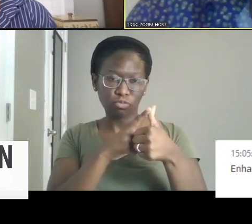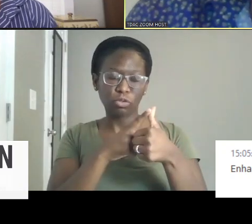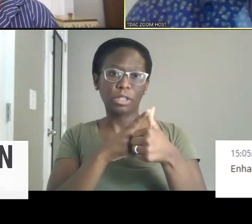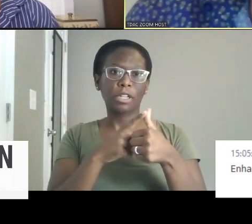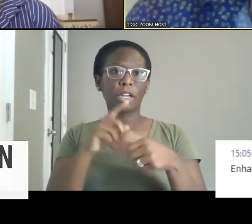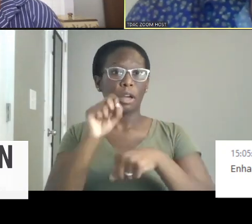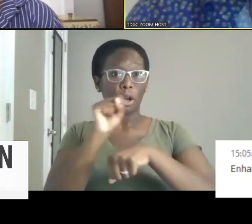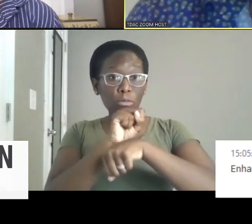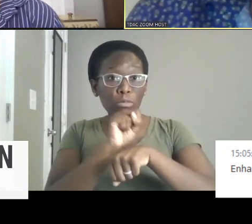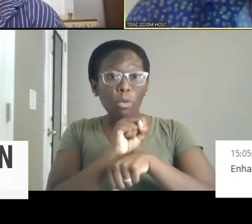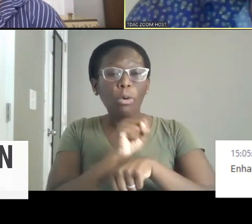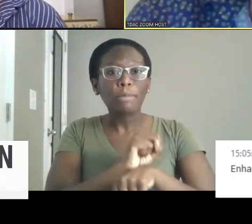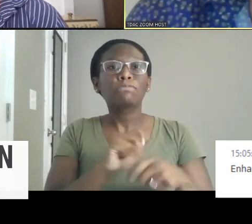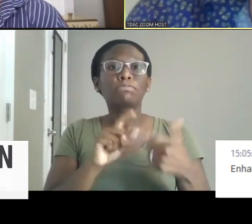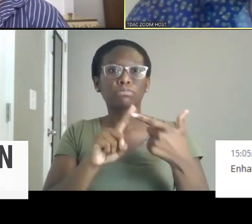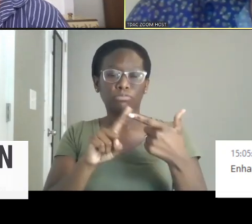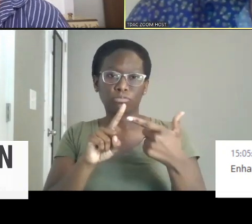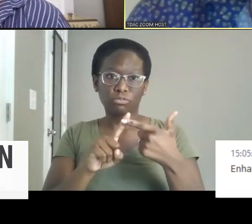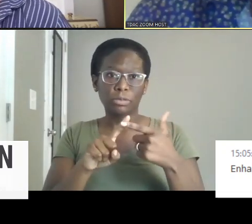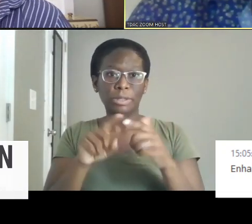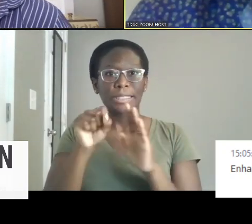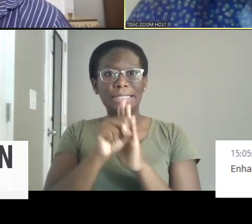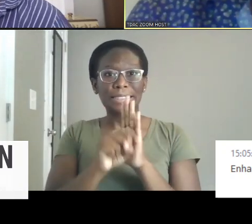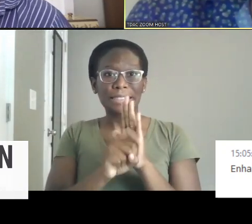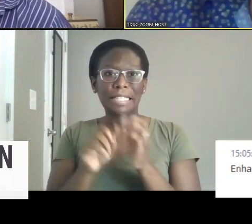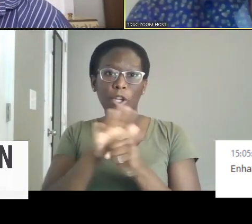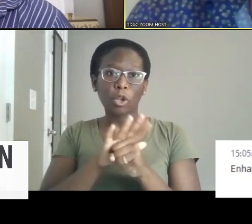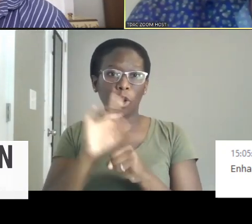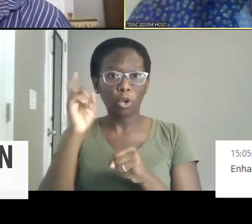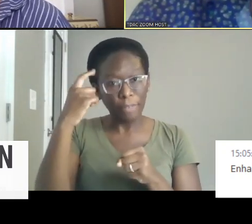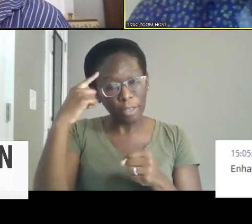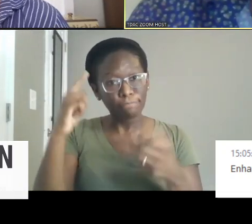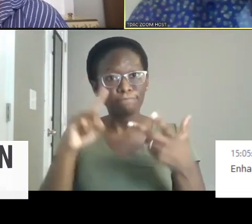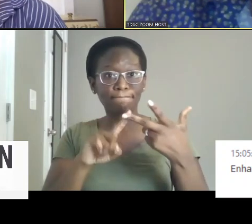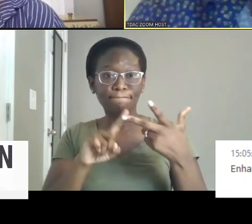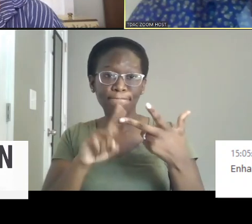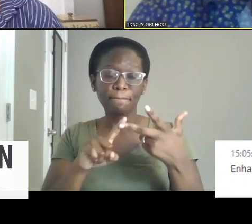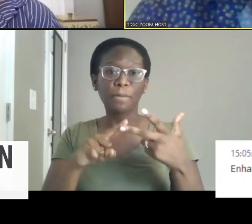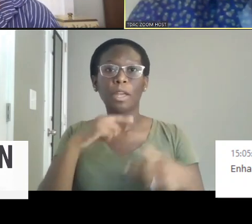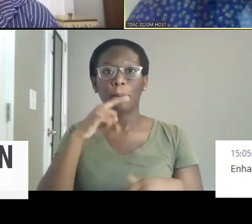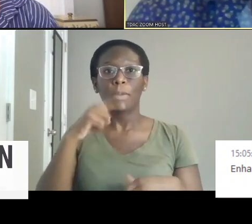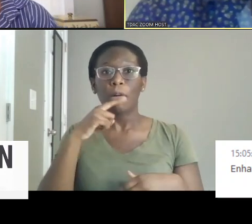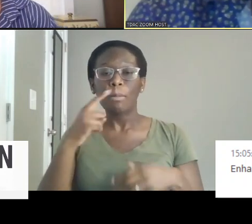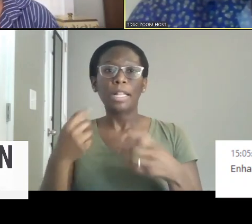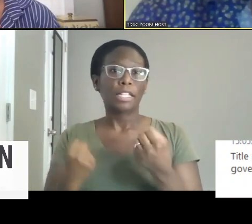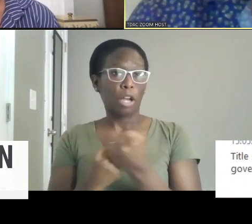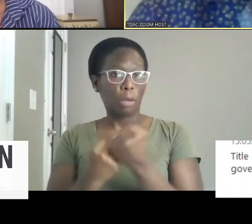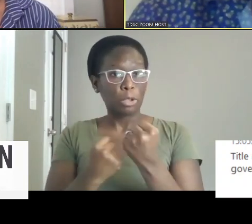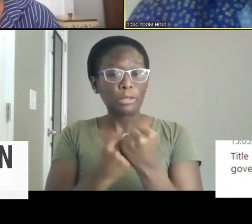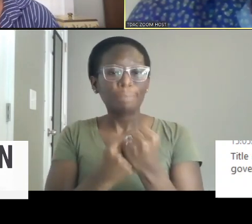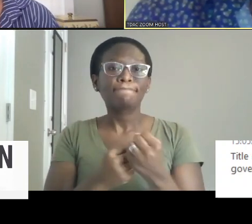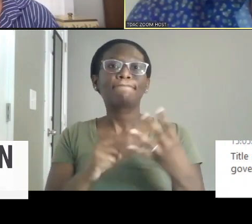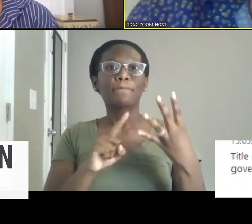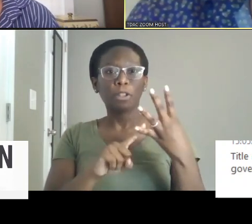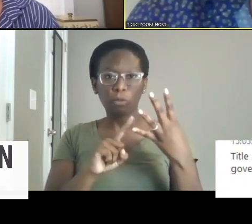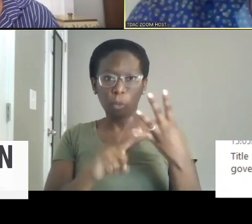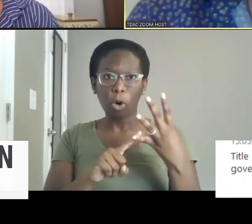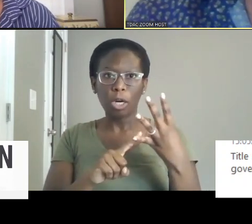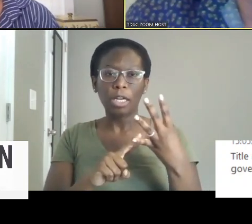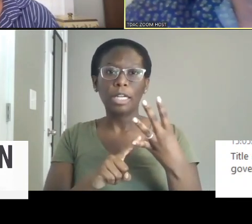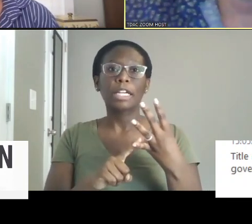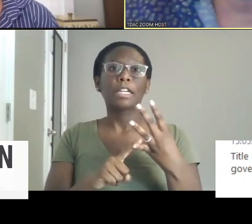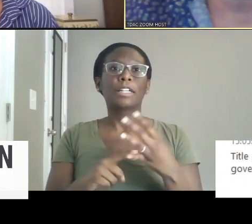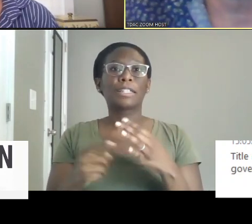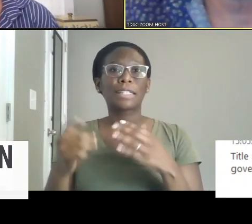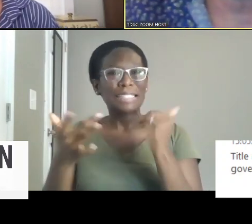employment. Title 2 is state and local governments. Title 3 is public accommodations. Title 4 is